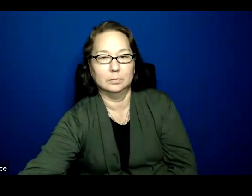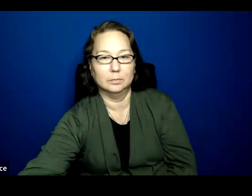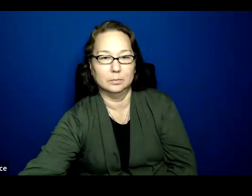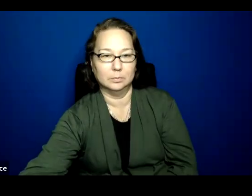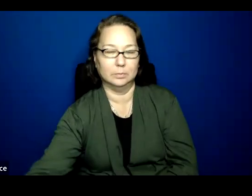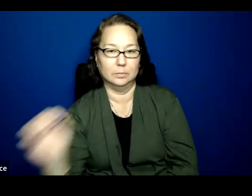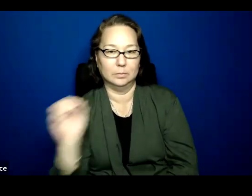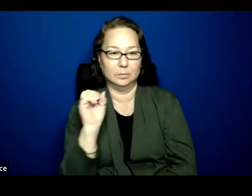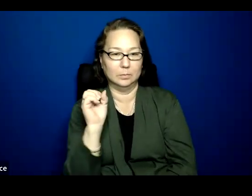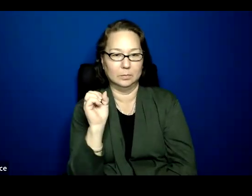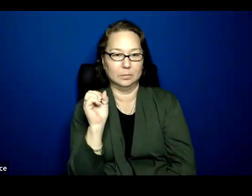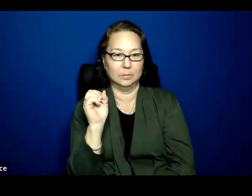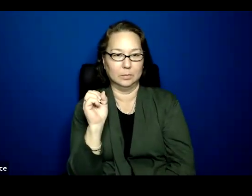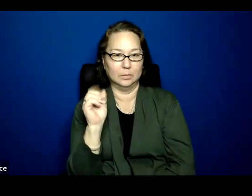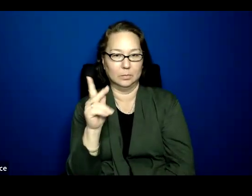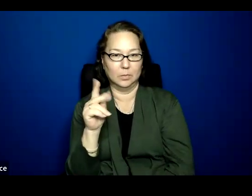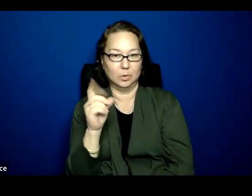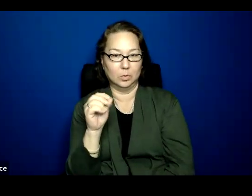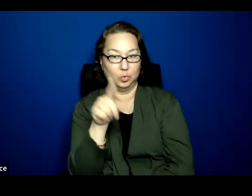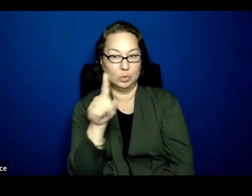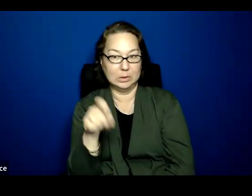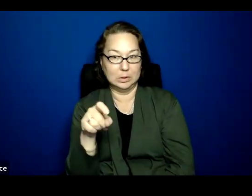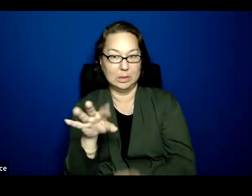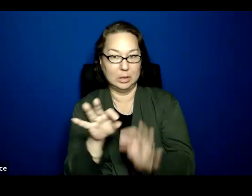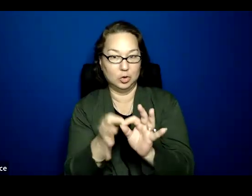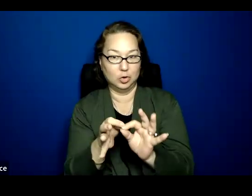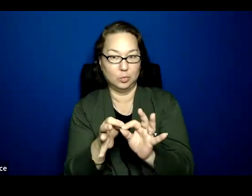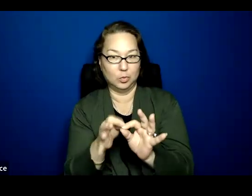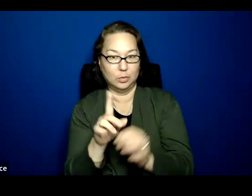Okay. Do you need interpretation?